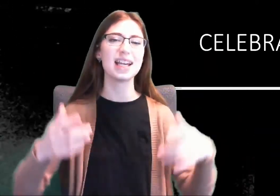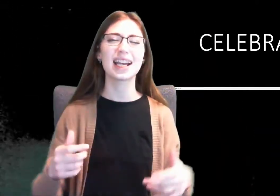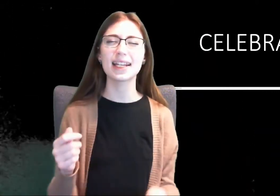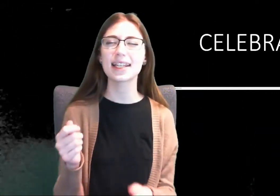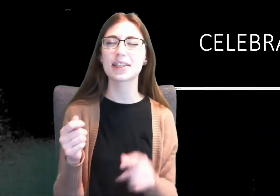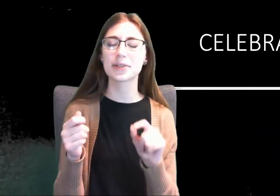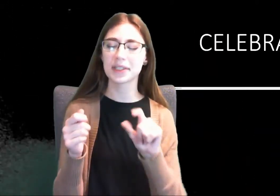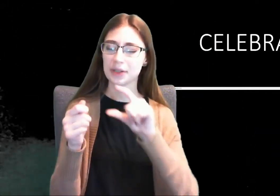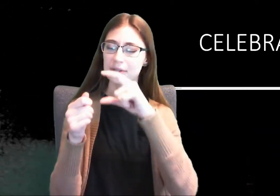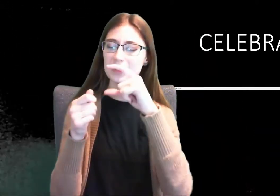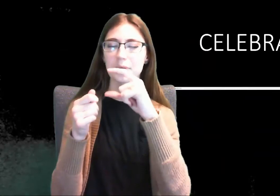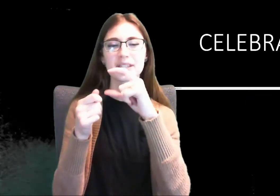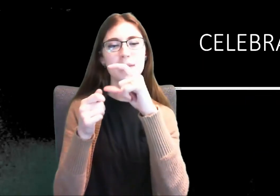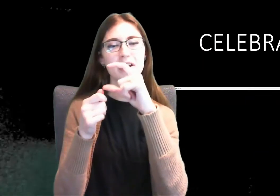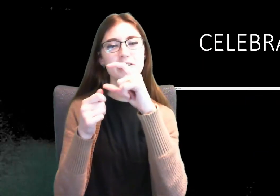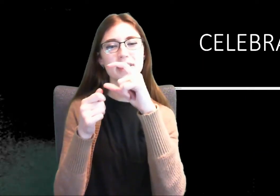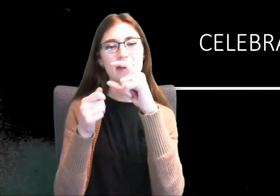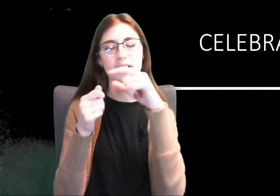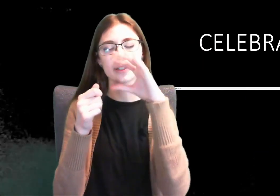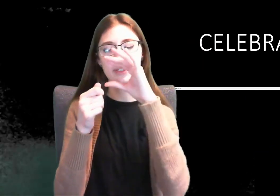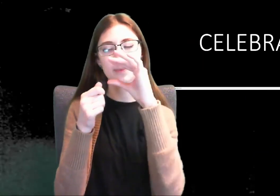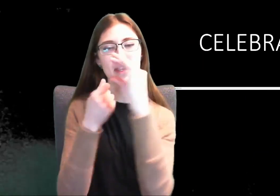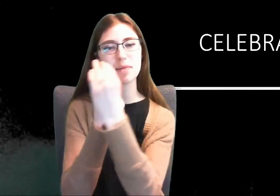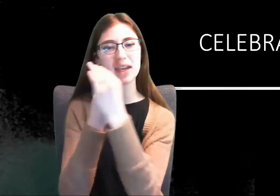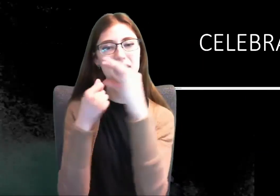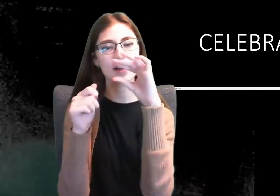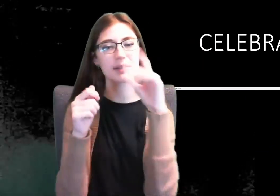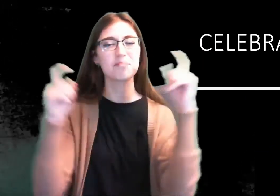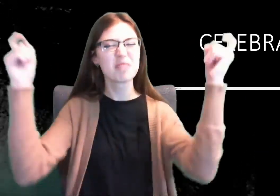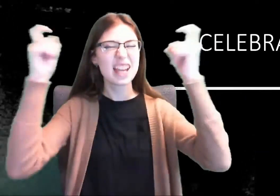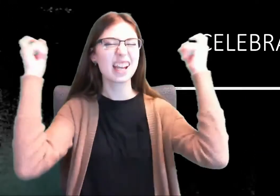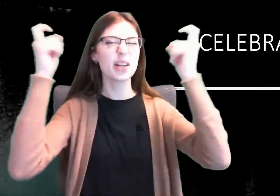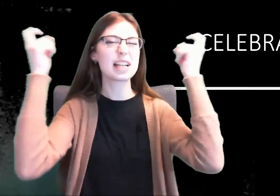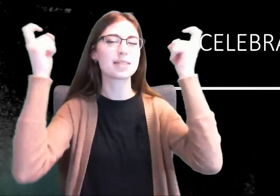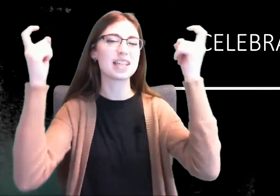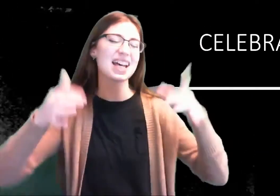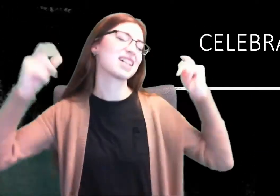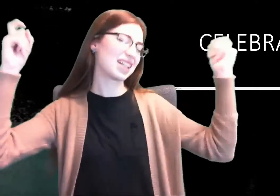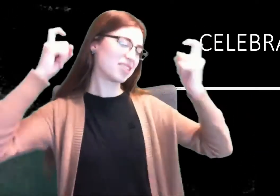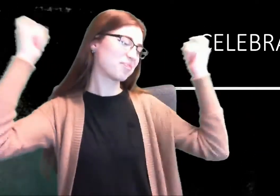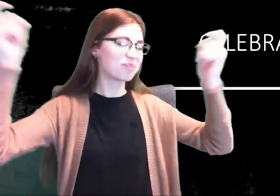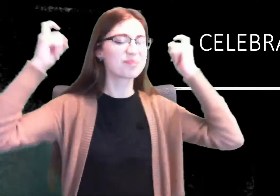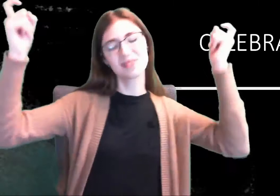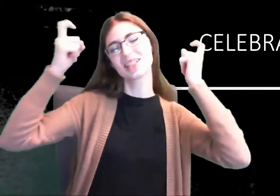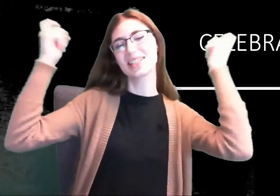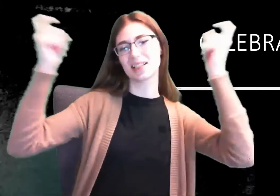Kind of like those, you know, those noise makers that have the little swingy bit on them. Kind of reminds me of that, like celebrate.